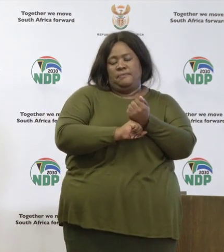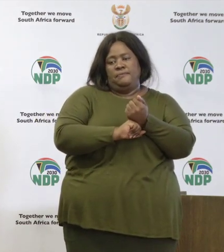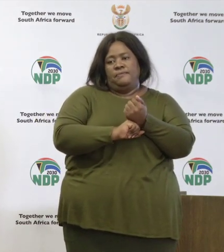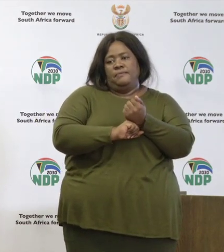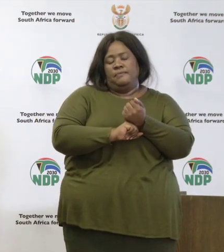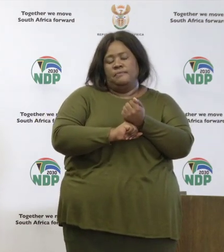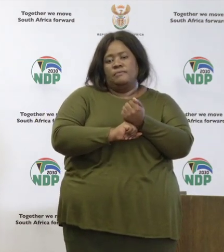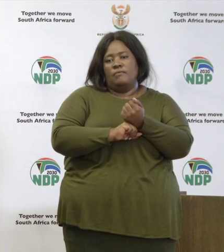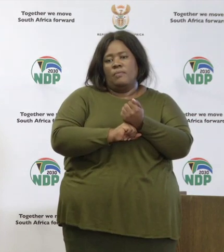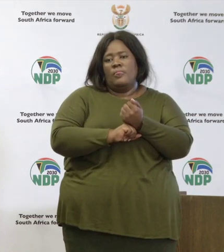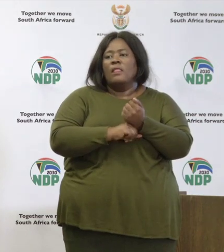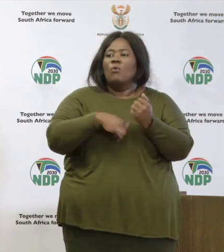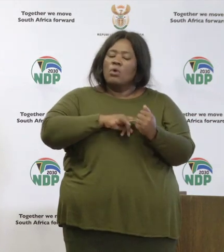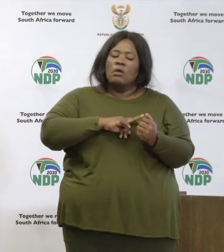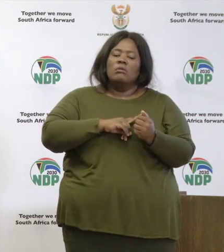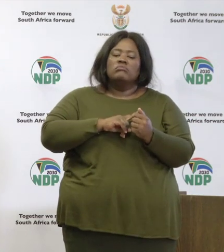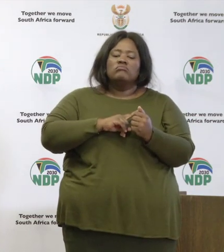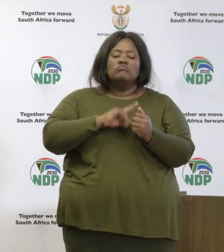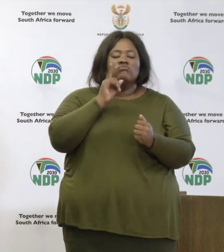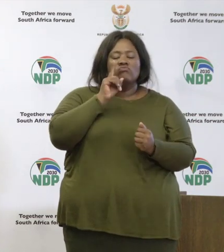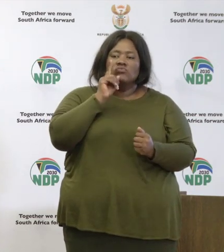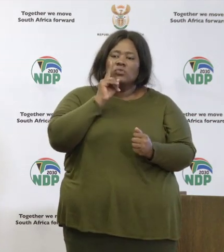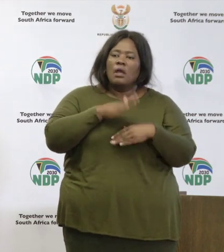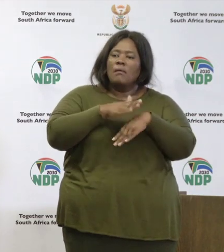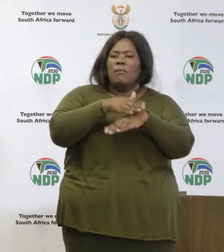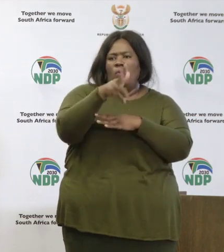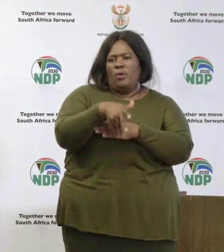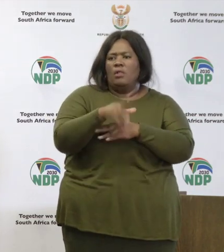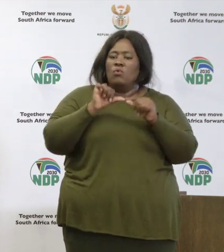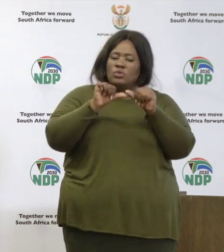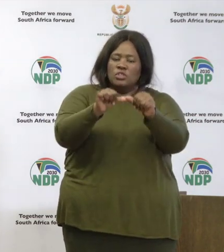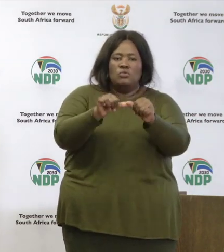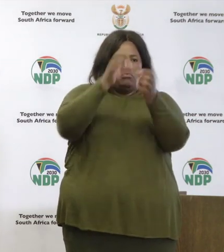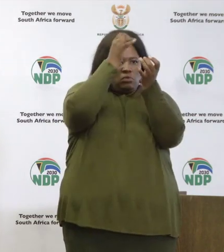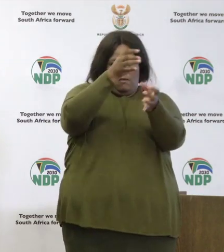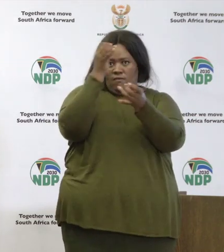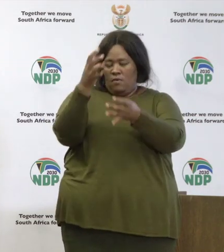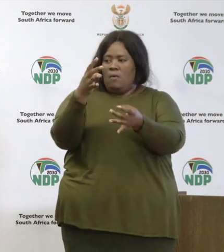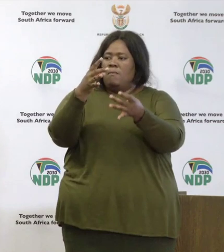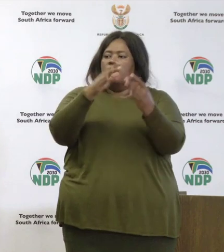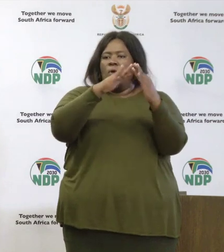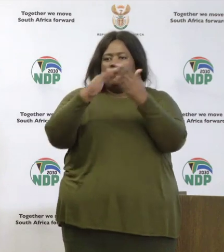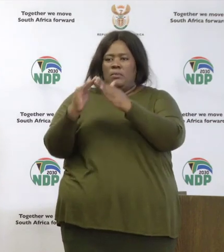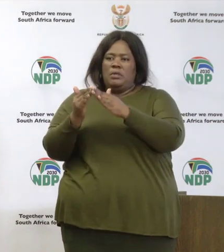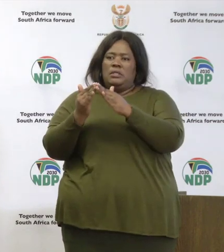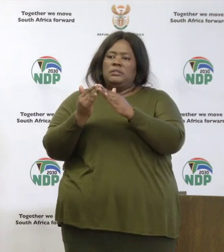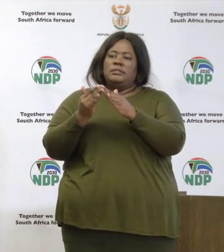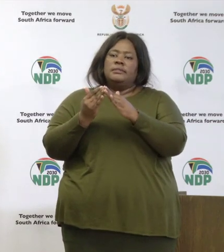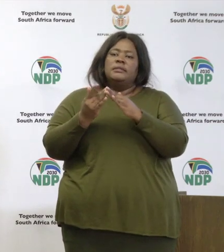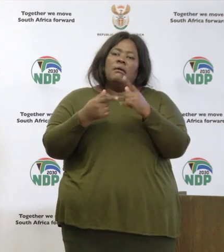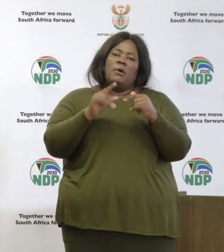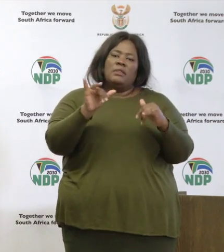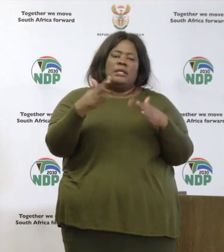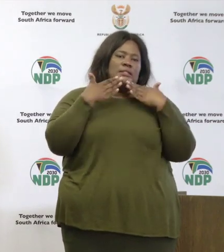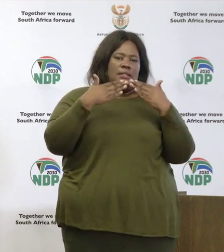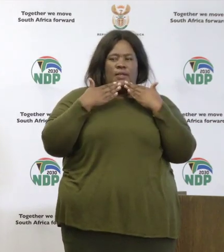necessary follow-ups. We will continue to update the public on this as we move along. Thank you very